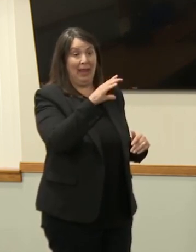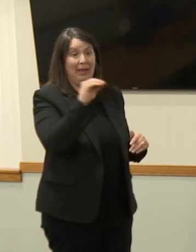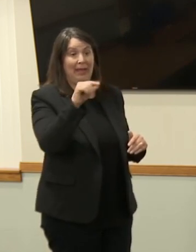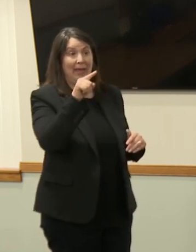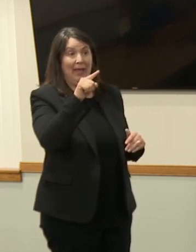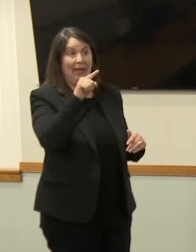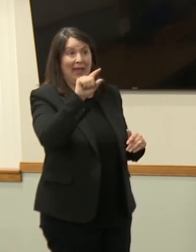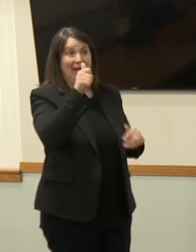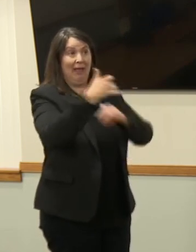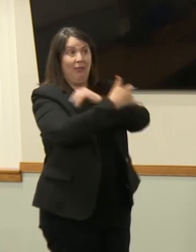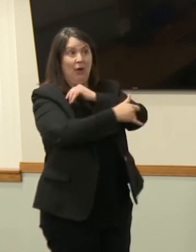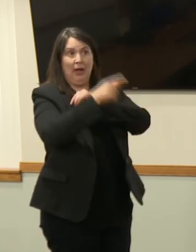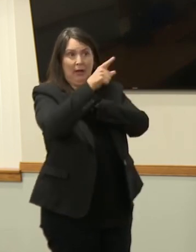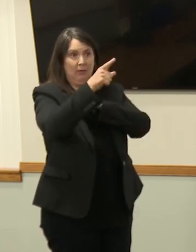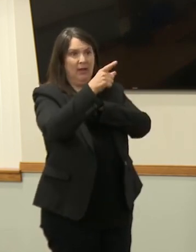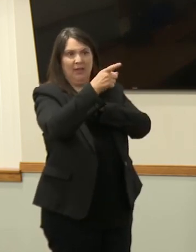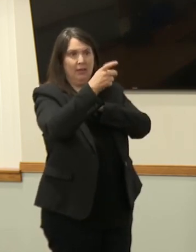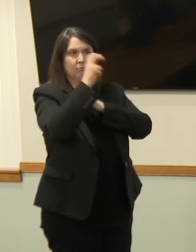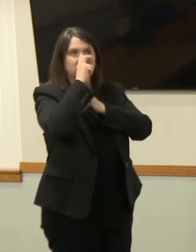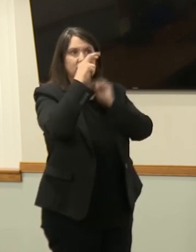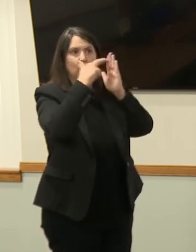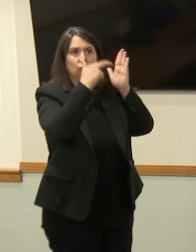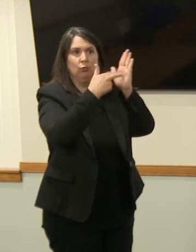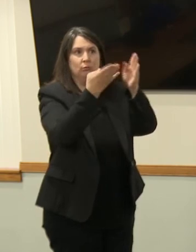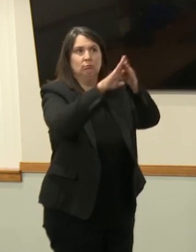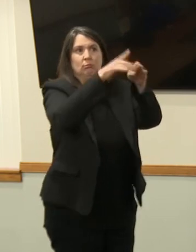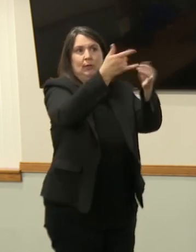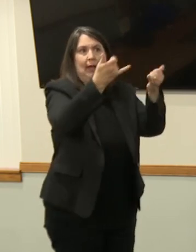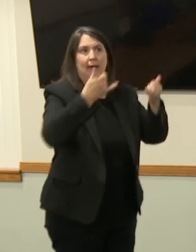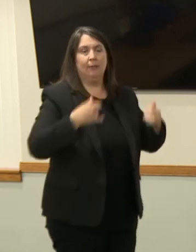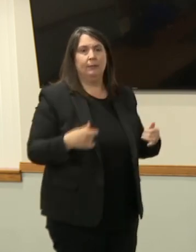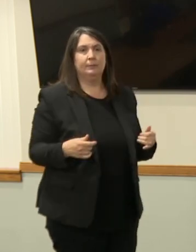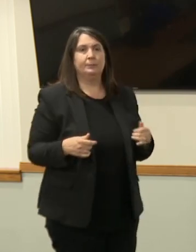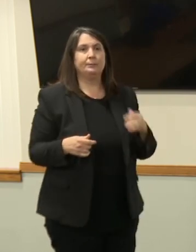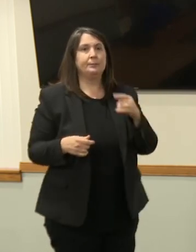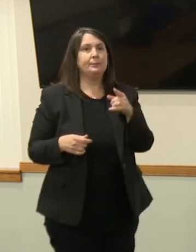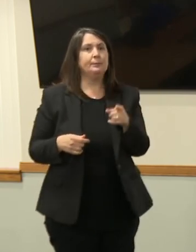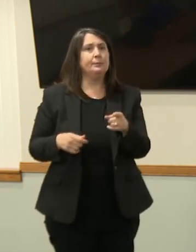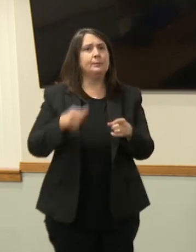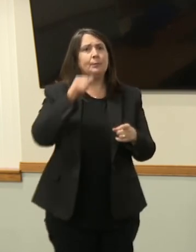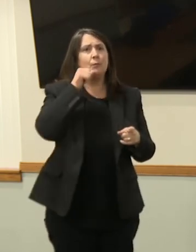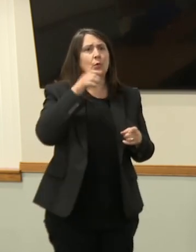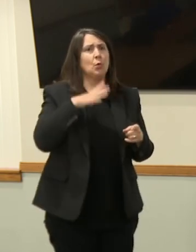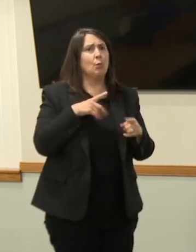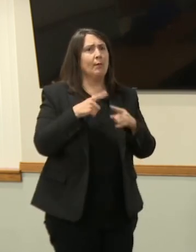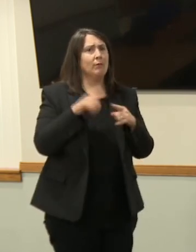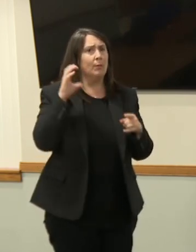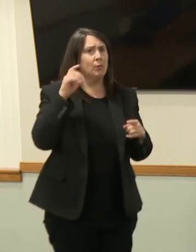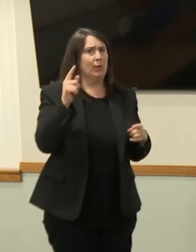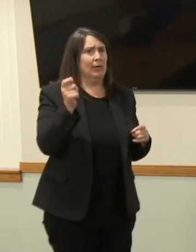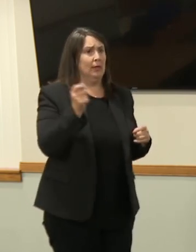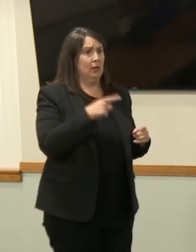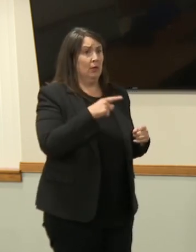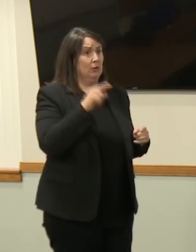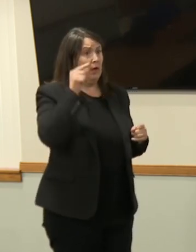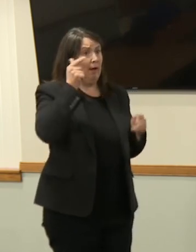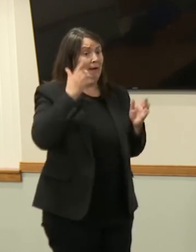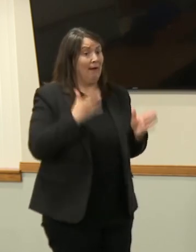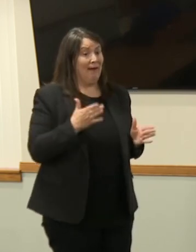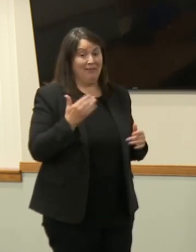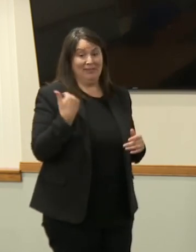community. Monica, are you concerned that after Governor Pritzker was here earlier this week and was